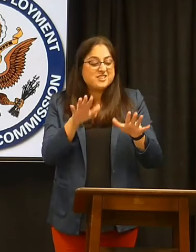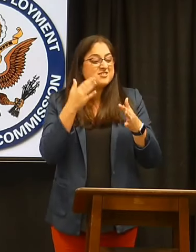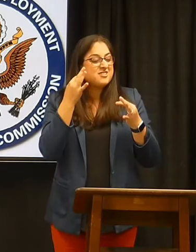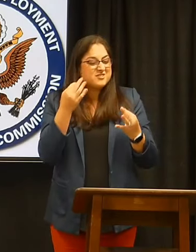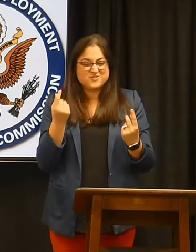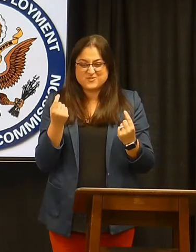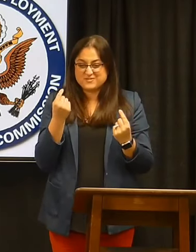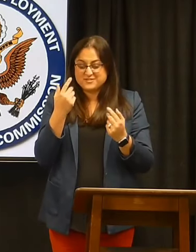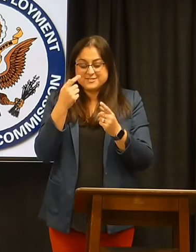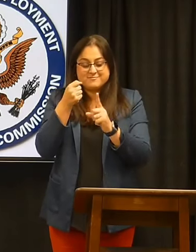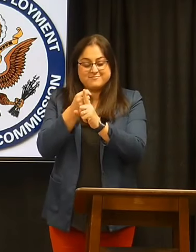teacher.